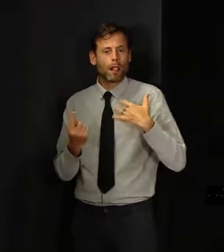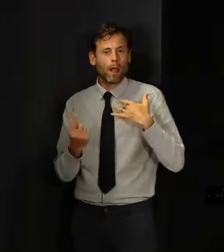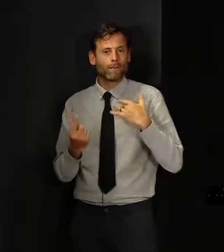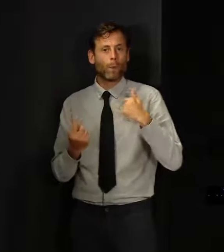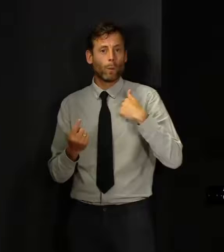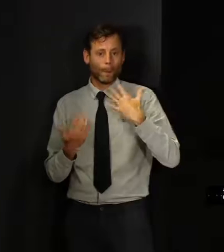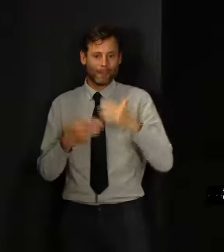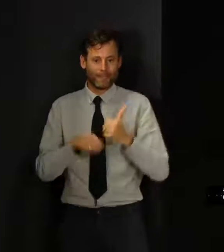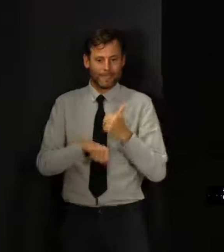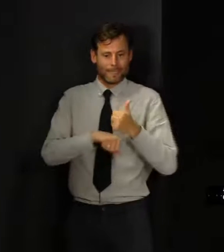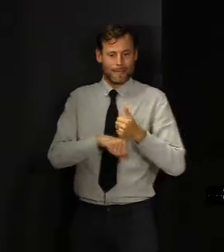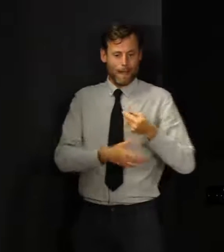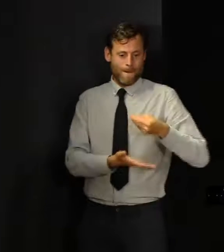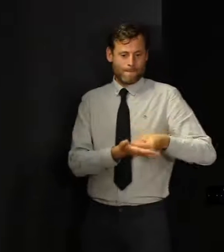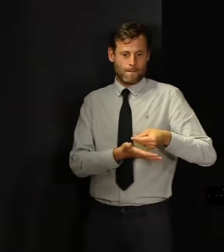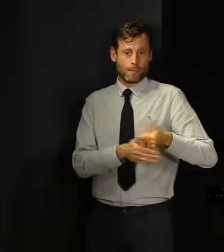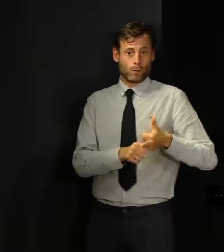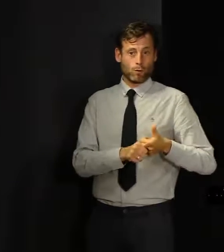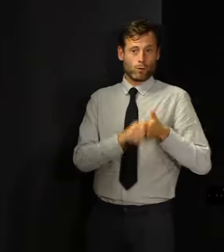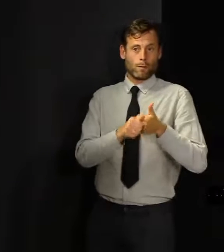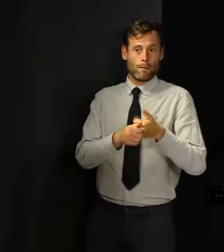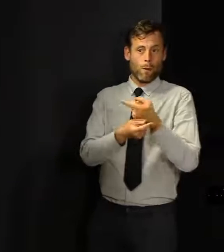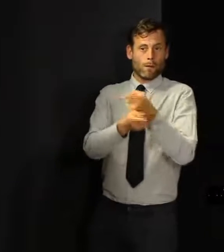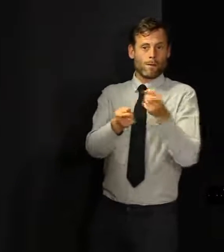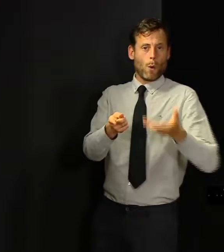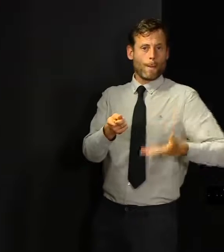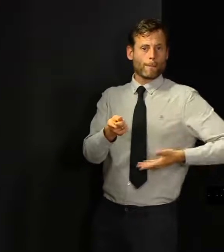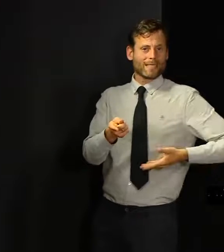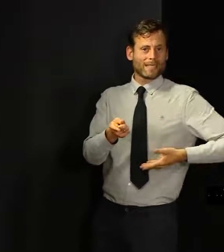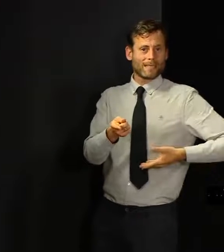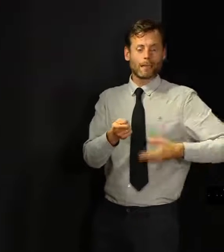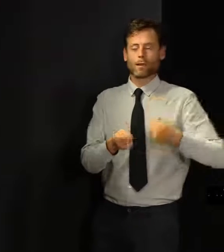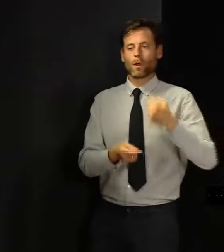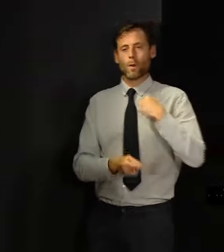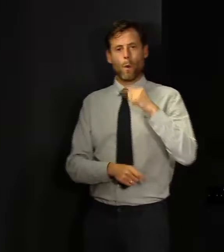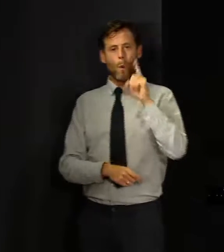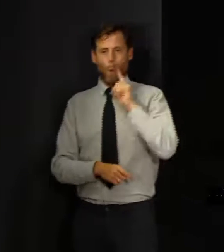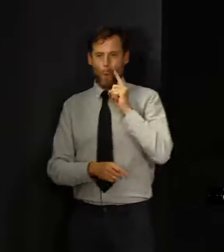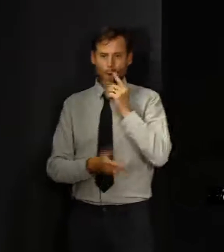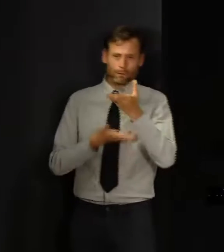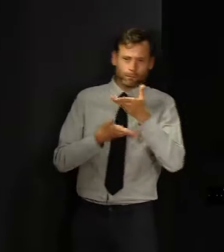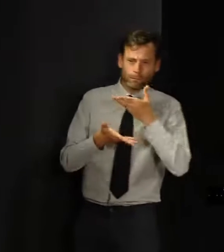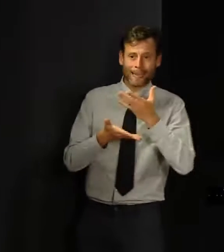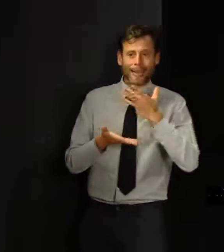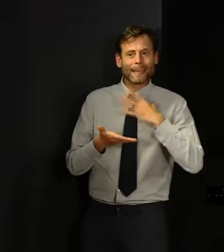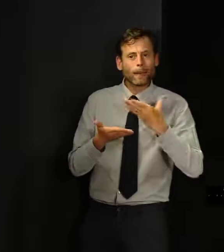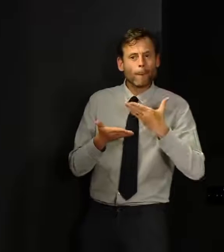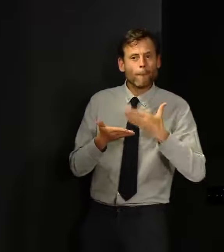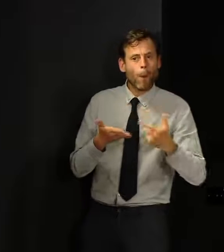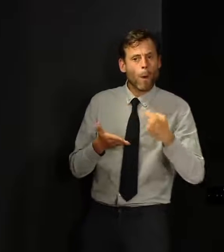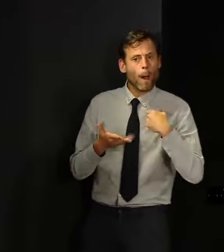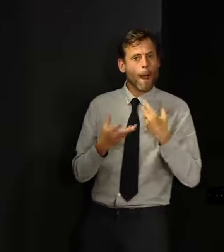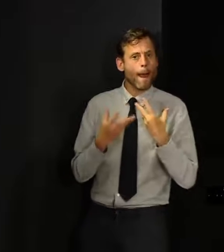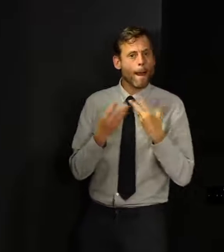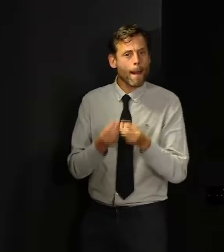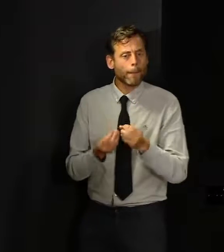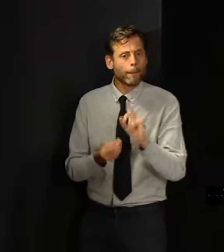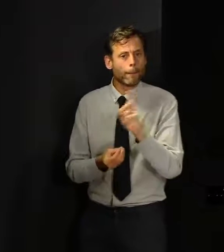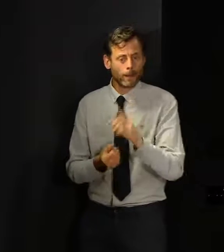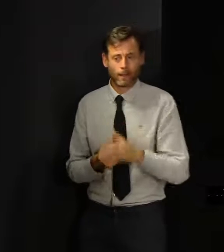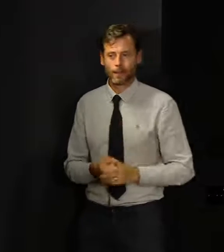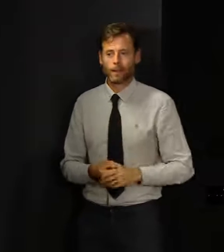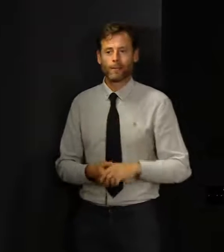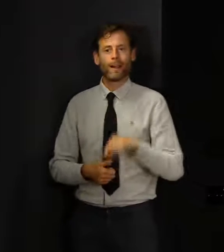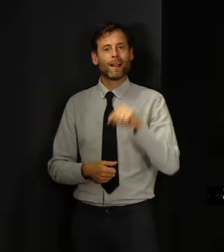for businesses, and we continue to listen to feedback in assessing what more can be done. It's important to note that these new measures